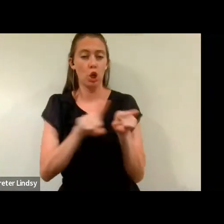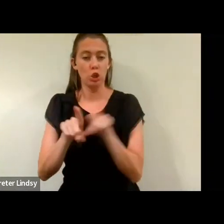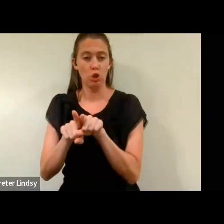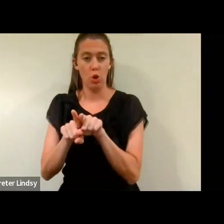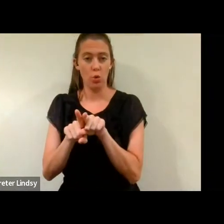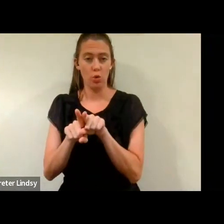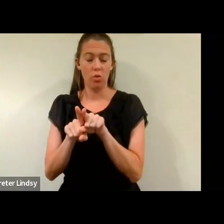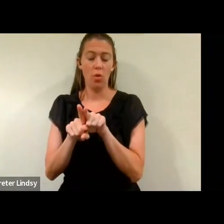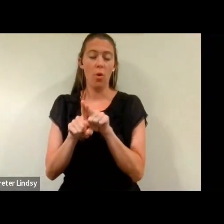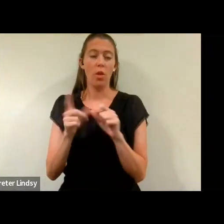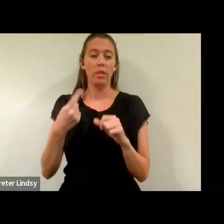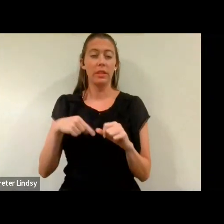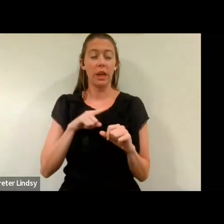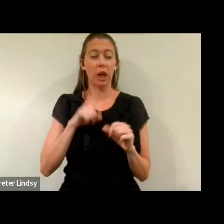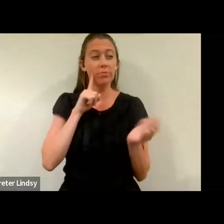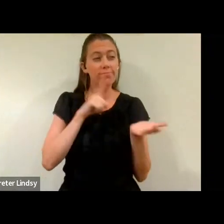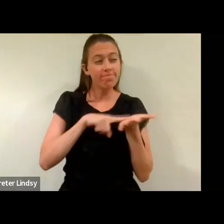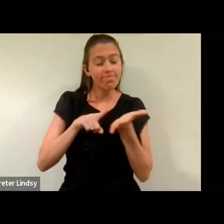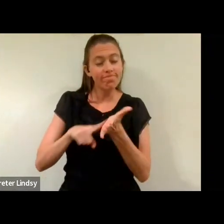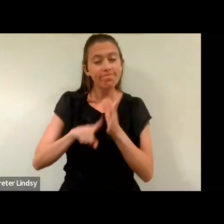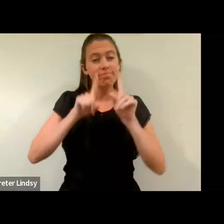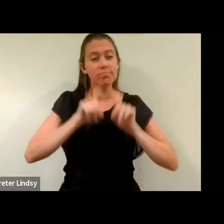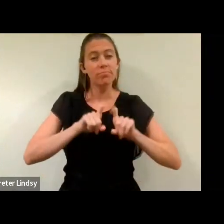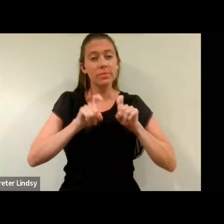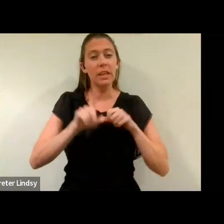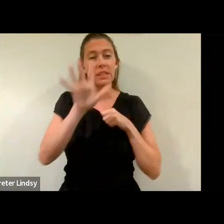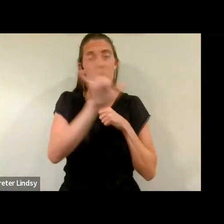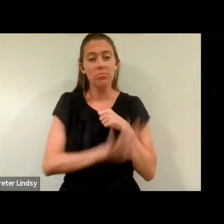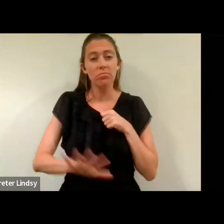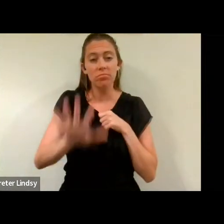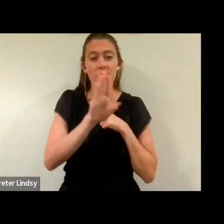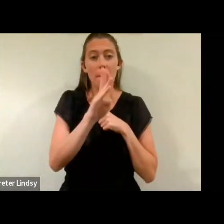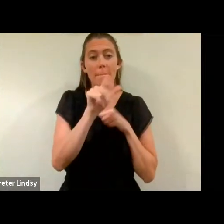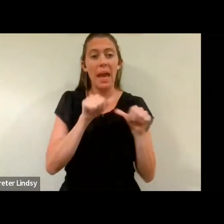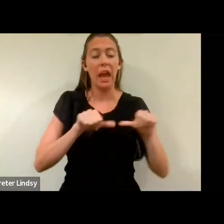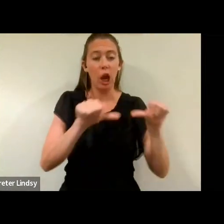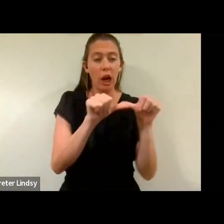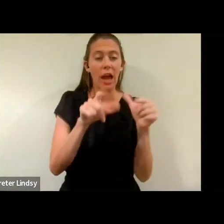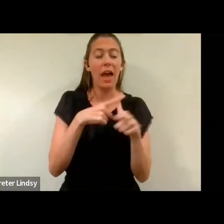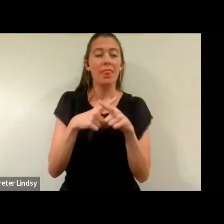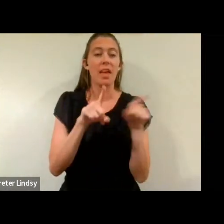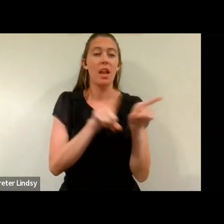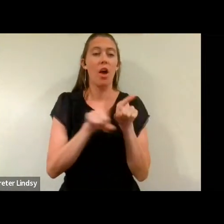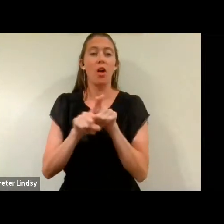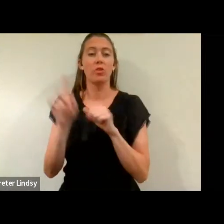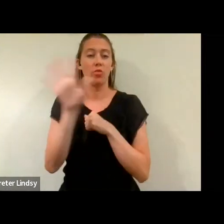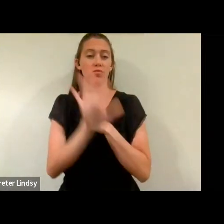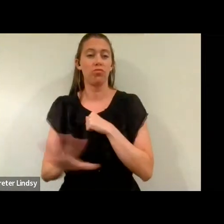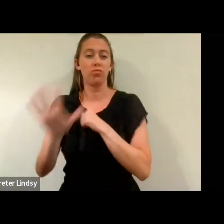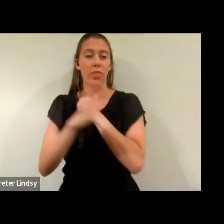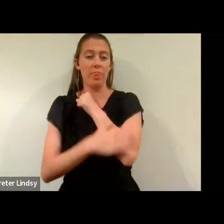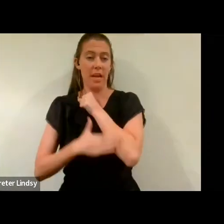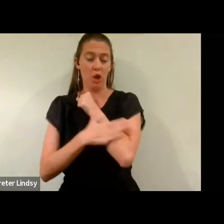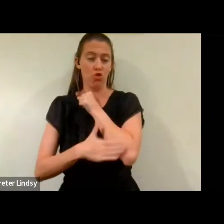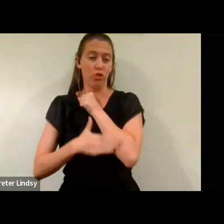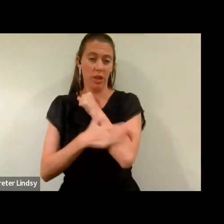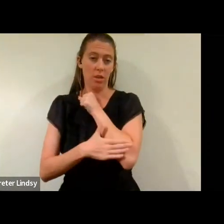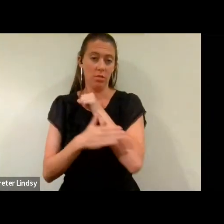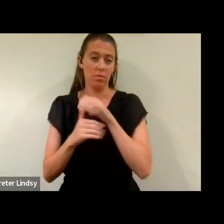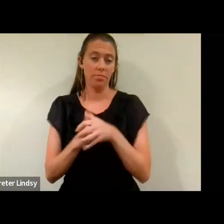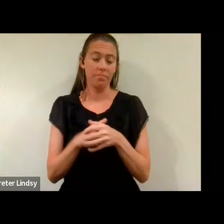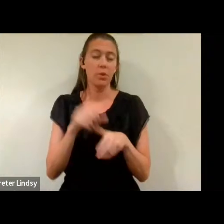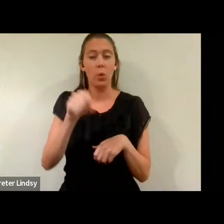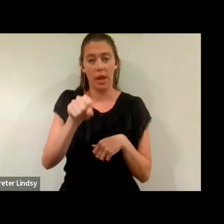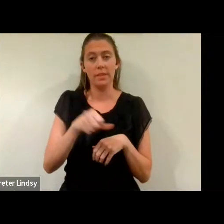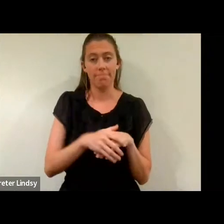as other parts of the country, there is evaluation for the monkeypox virus in wastewater.